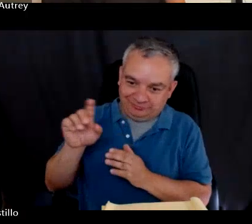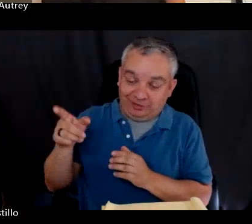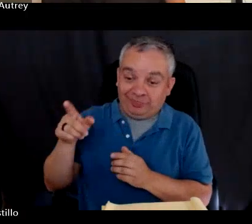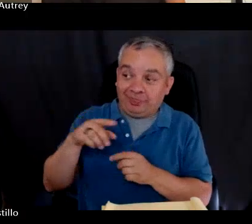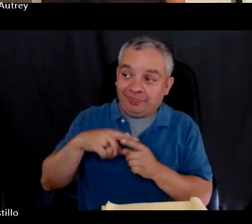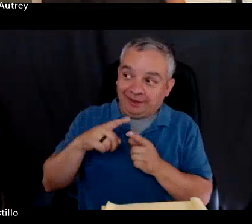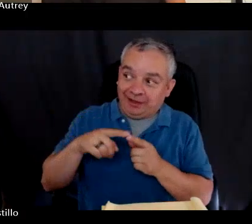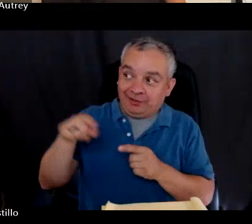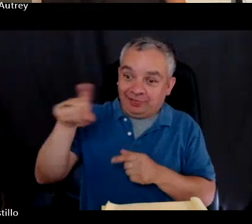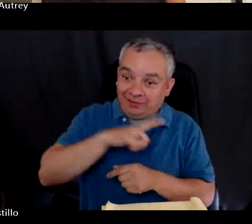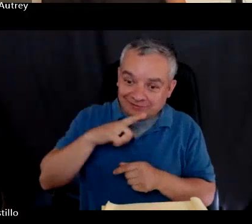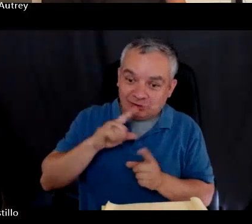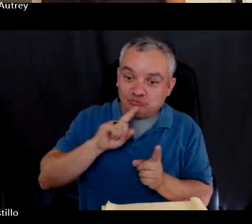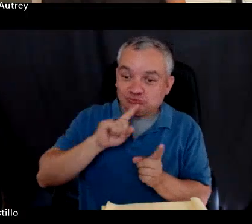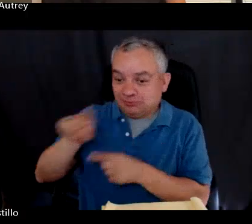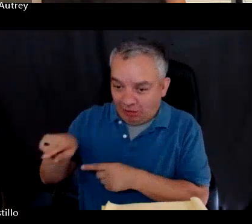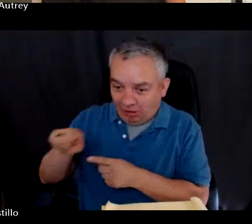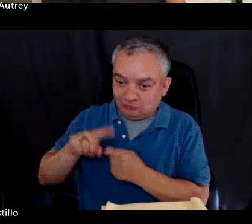to legislature.